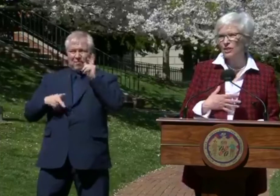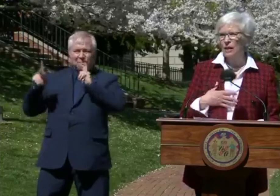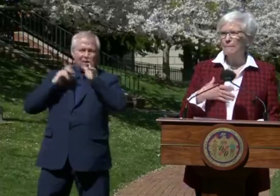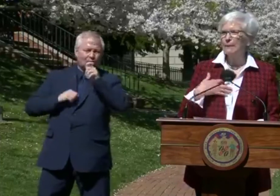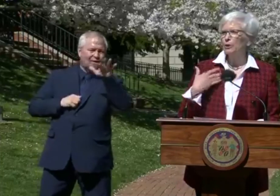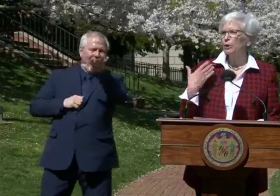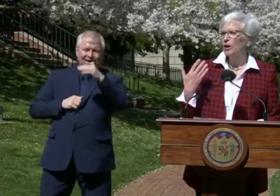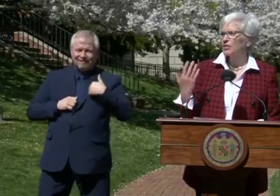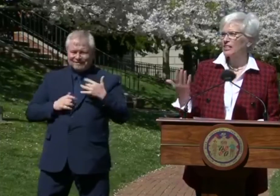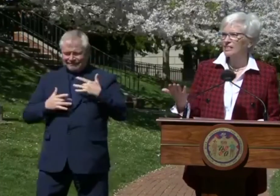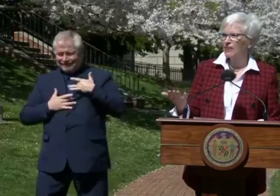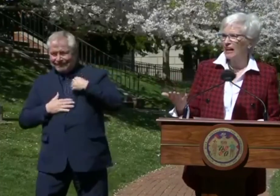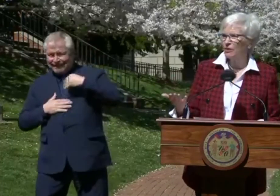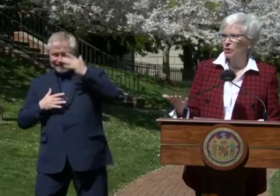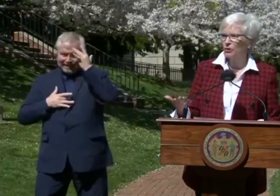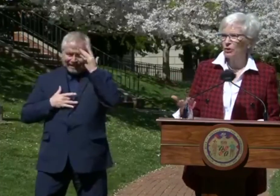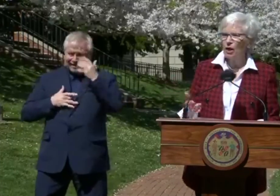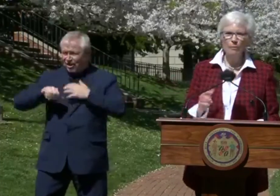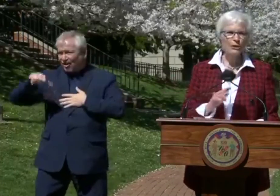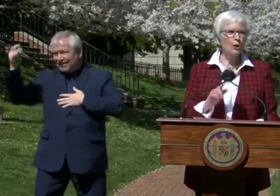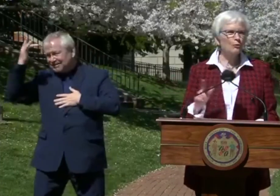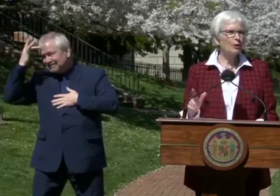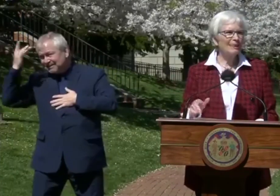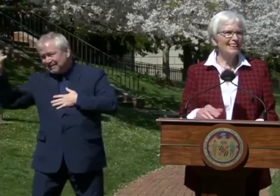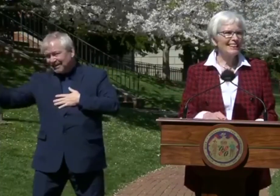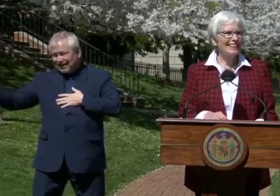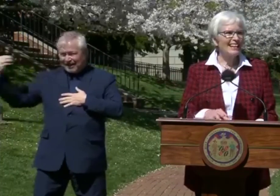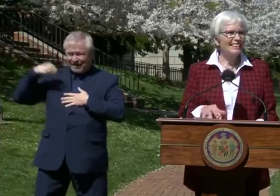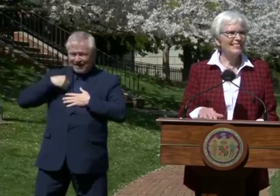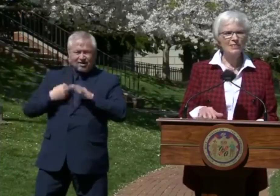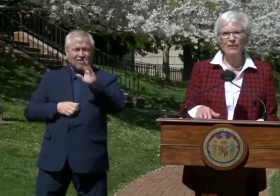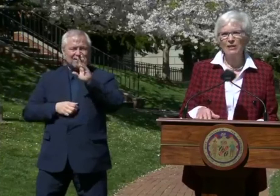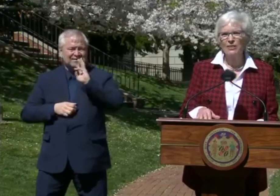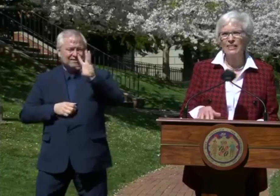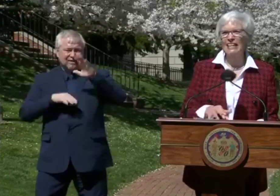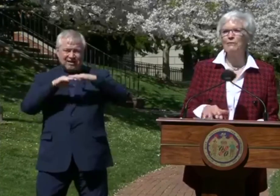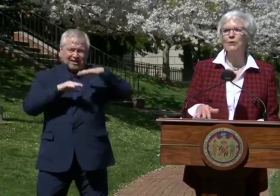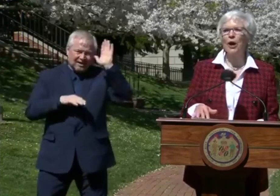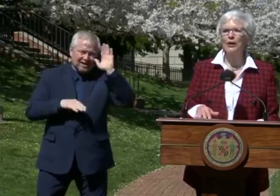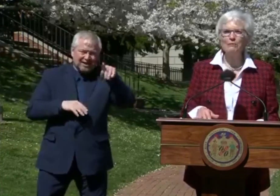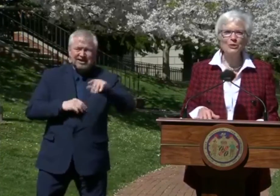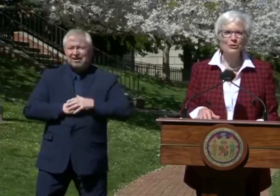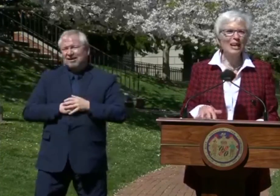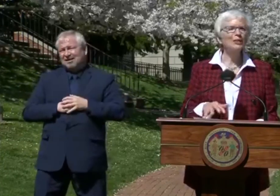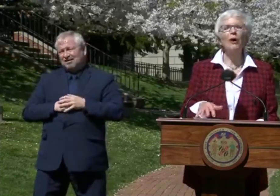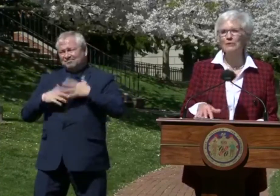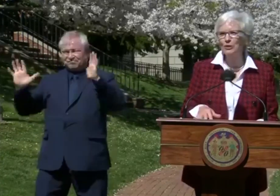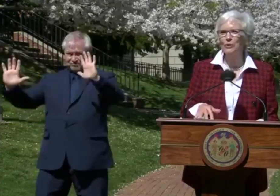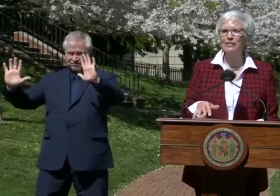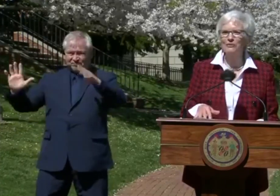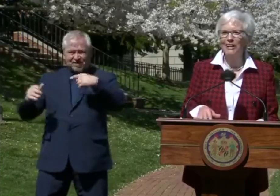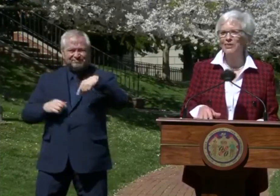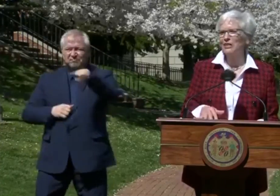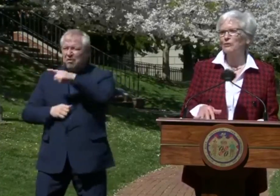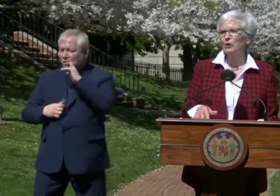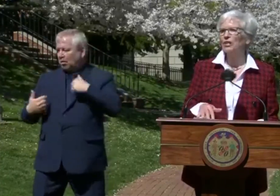conditions, people who are 65 and older. But don't for a minute think that this virus, that if you are immune, that you are immune from